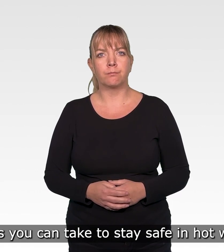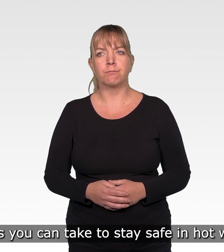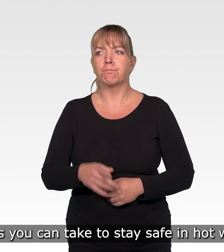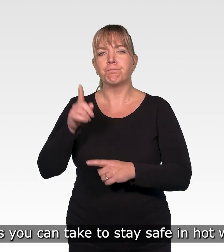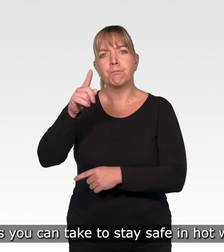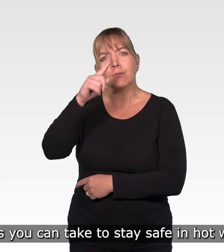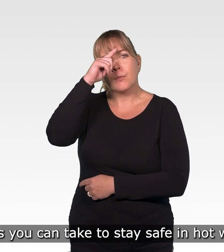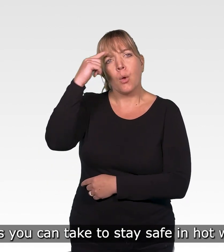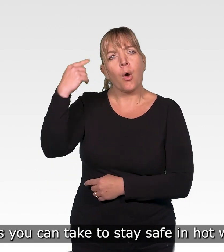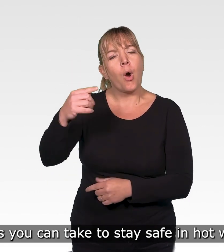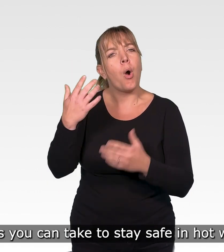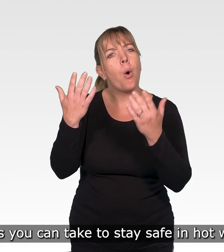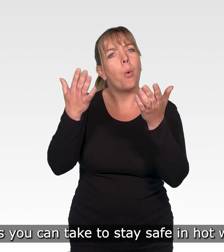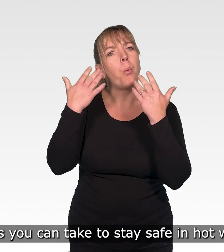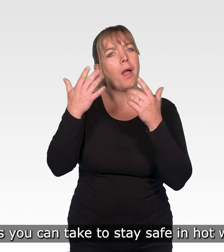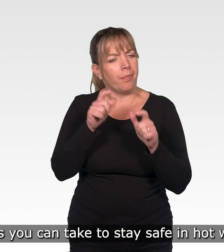Actions you can take to stay safe in hot weather.